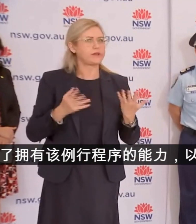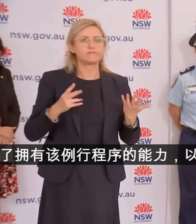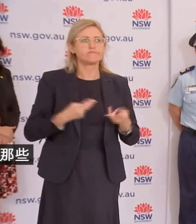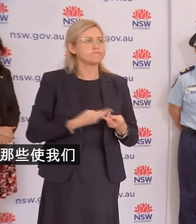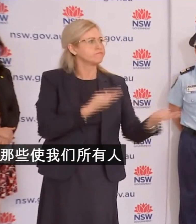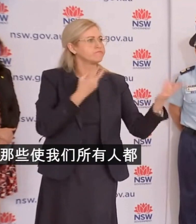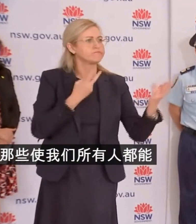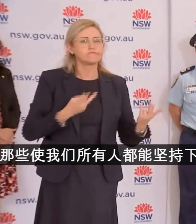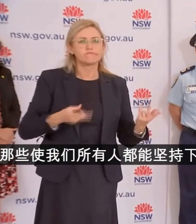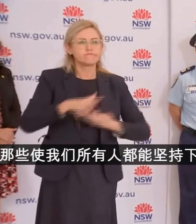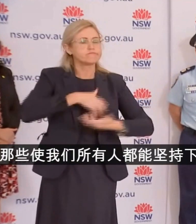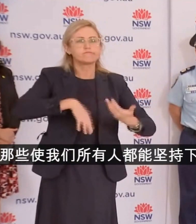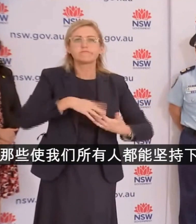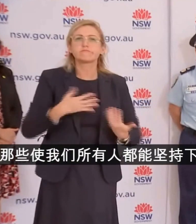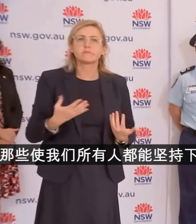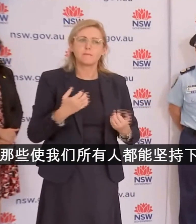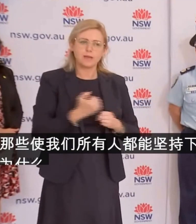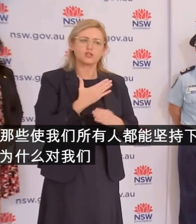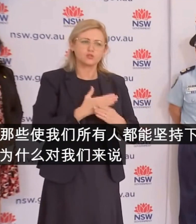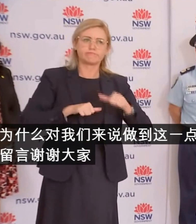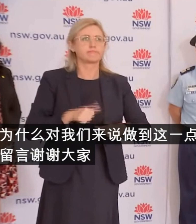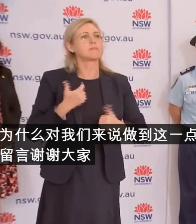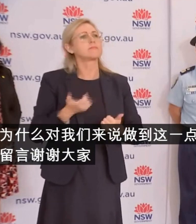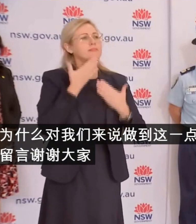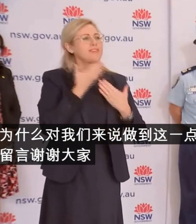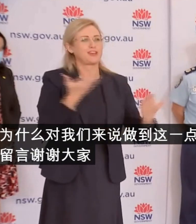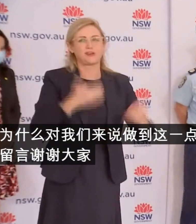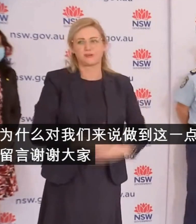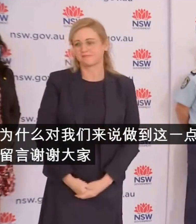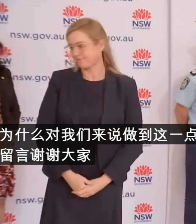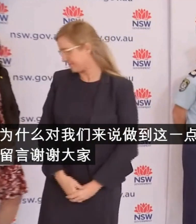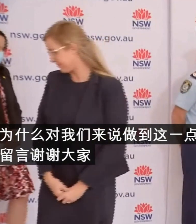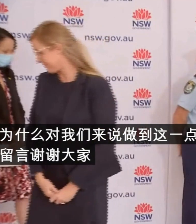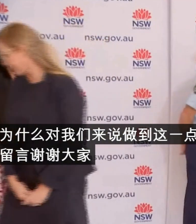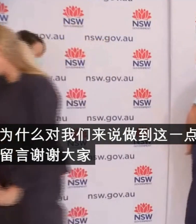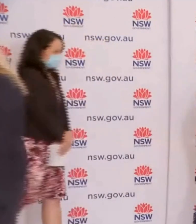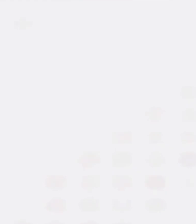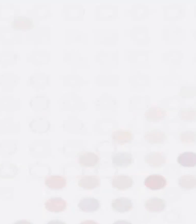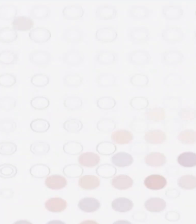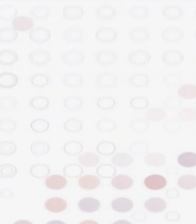standard and constant things which keep all of us going, and that's why it's big. Thank you.